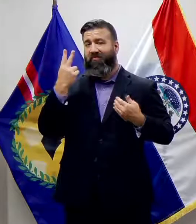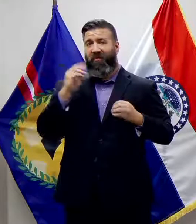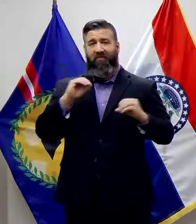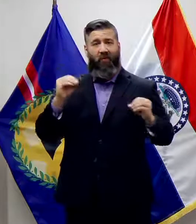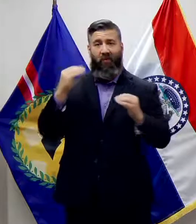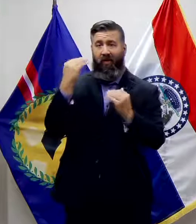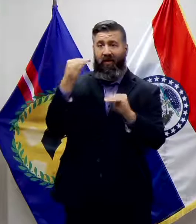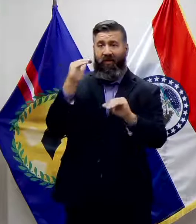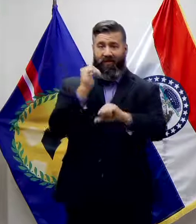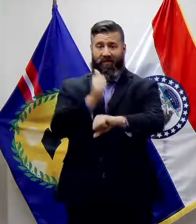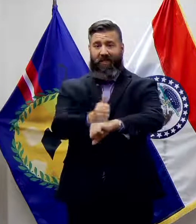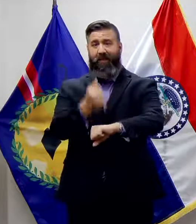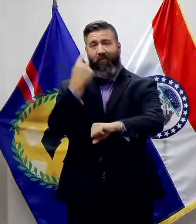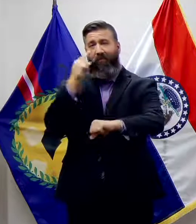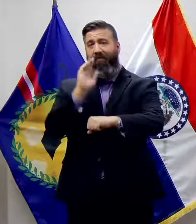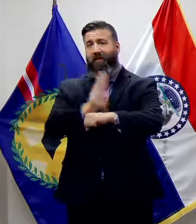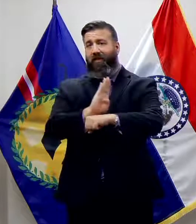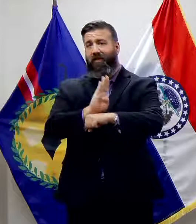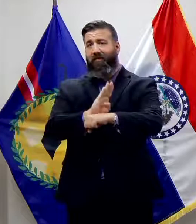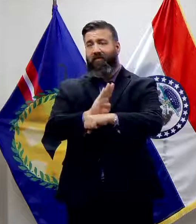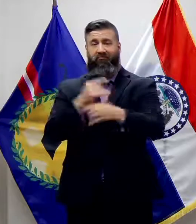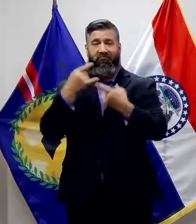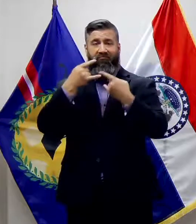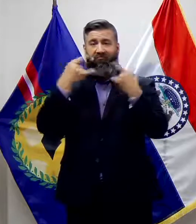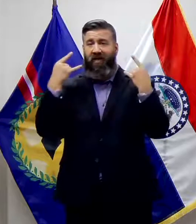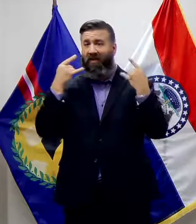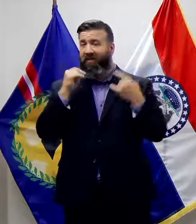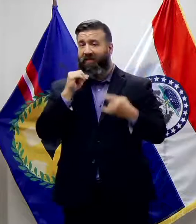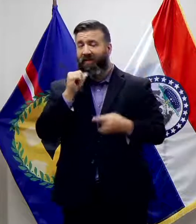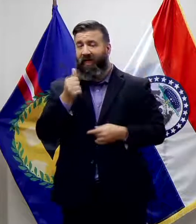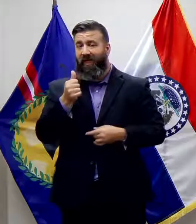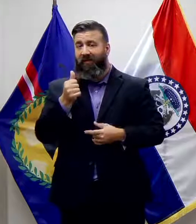more restrictions on businesses. Wearing a mask is not